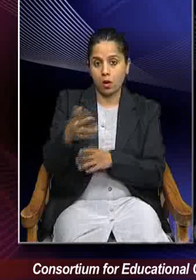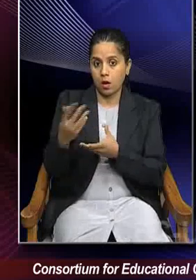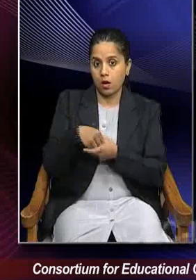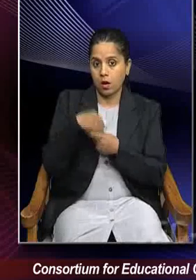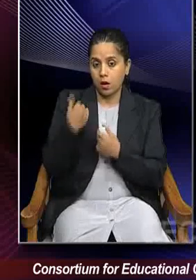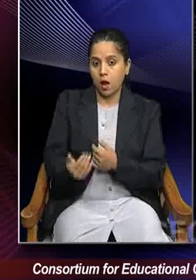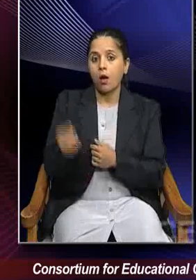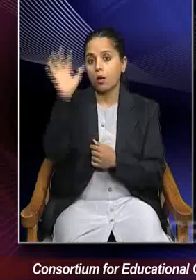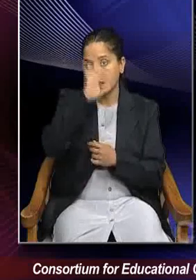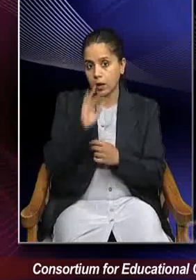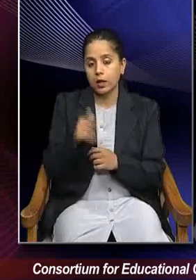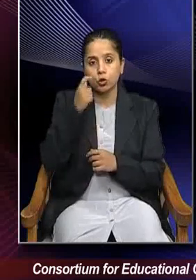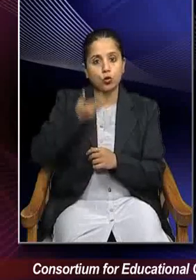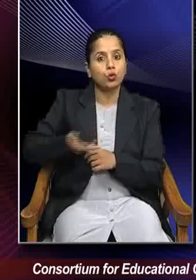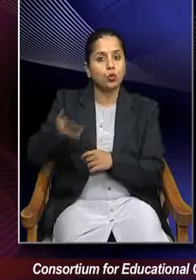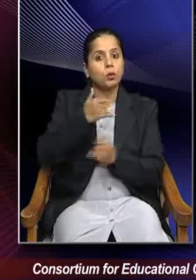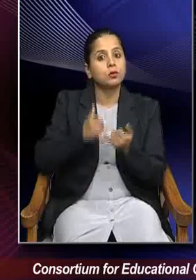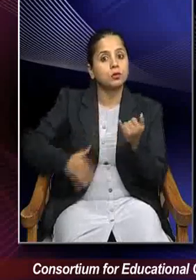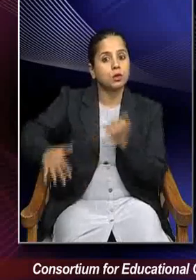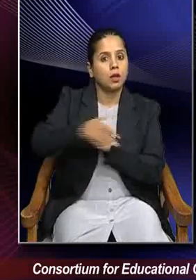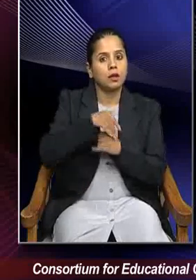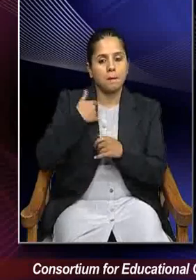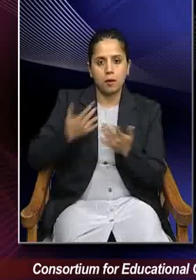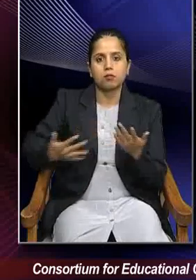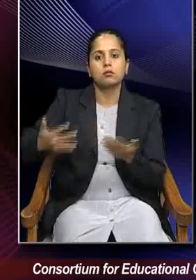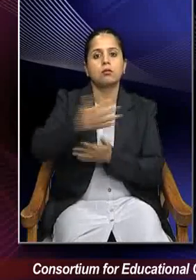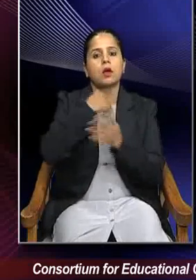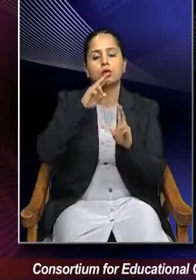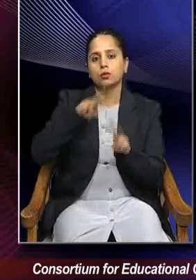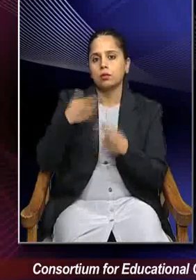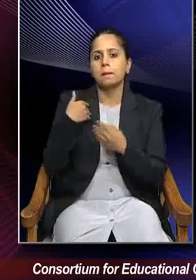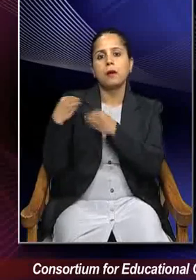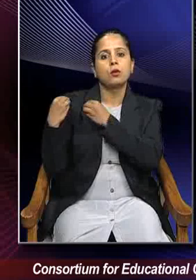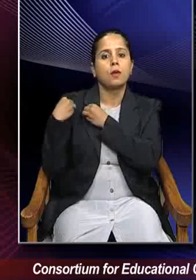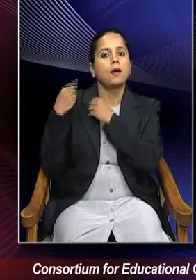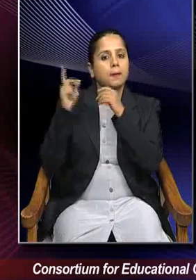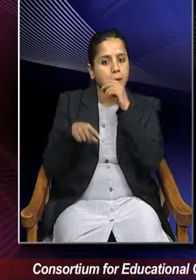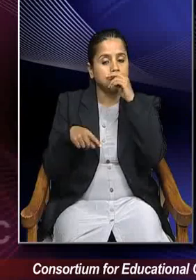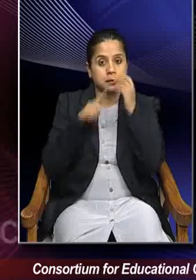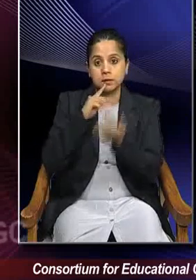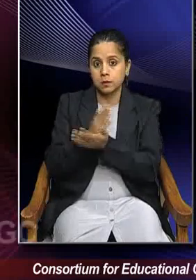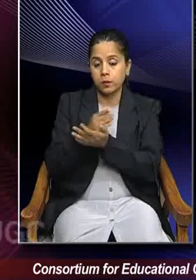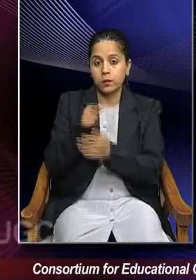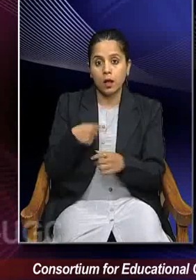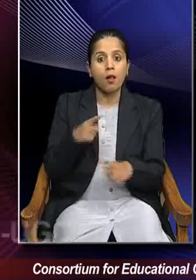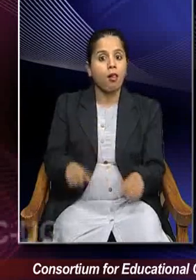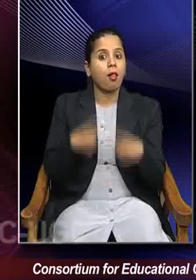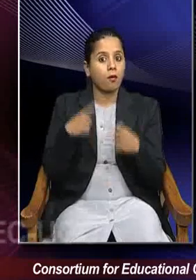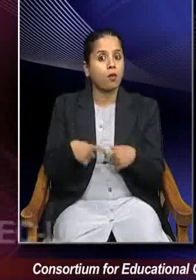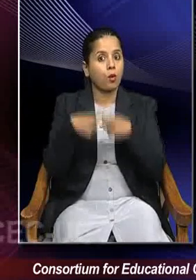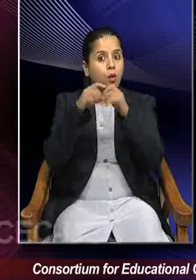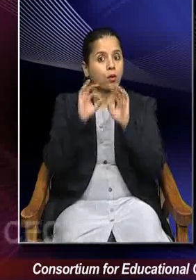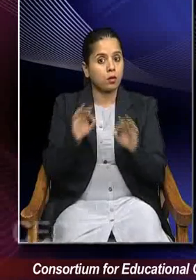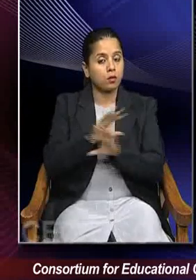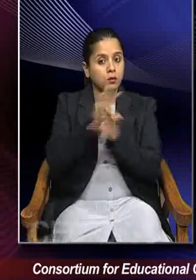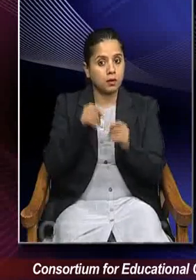nation or human society, it is our collective responsibility to make sure that the quality of life of people, particularly